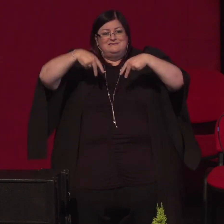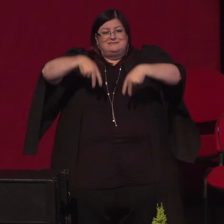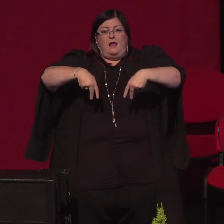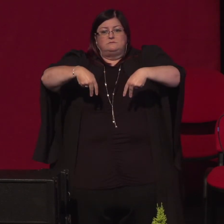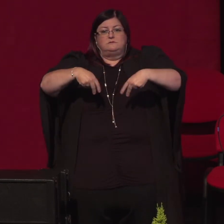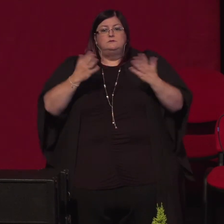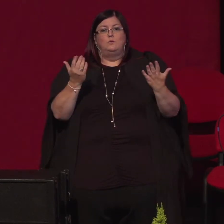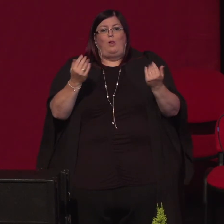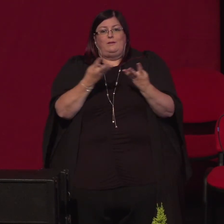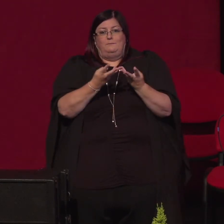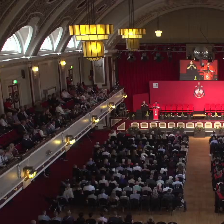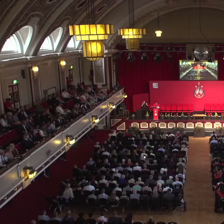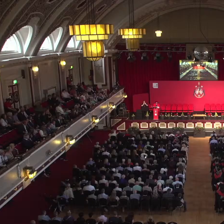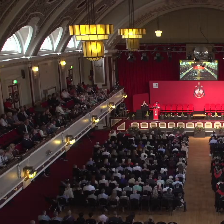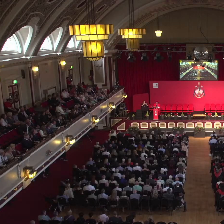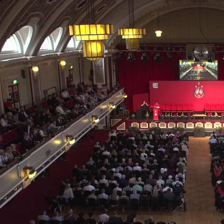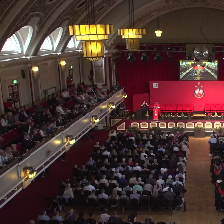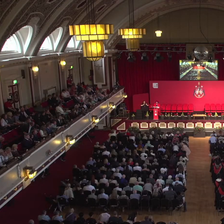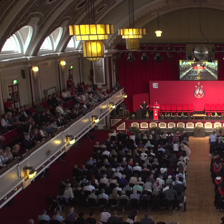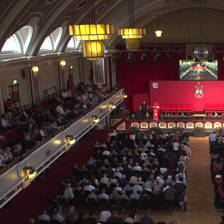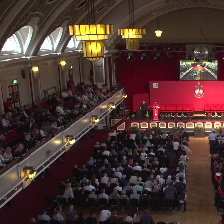we welcome the platform party?